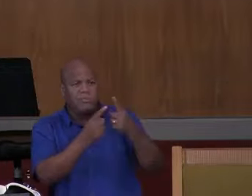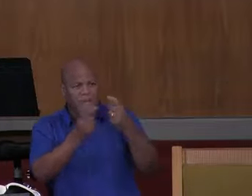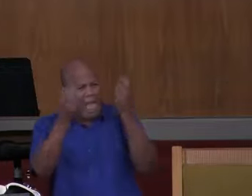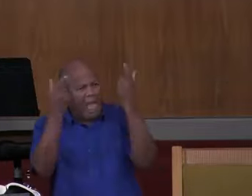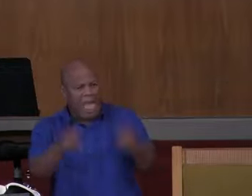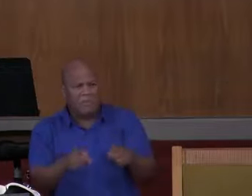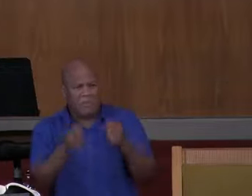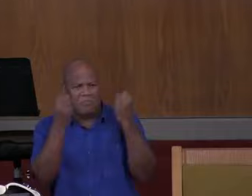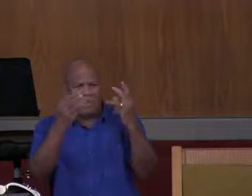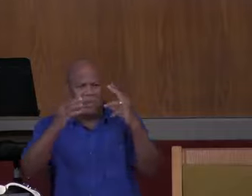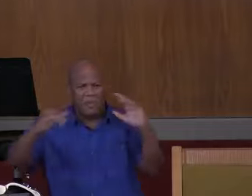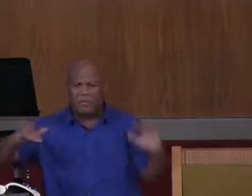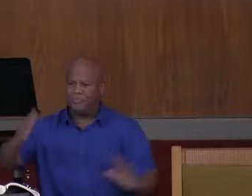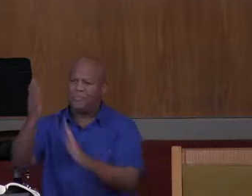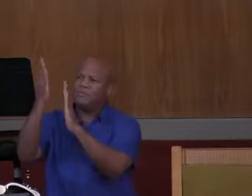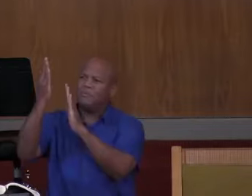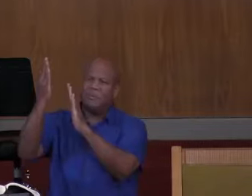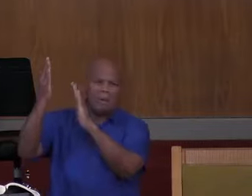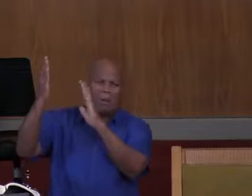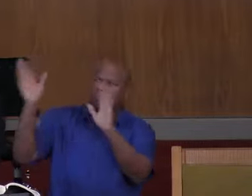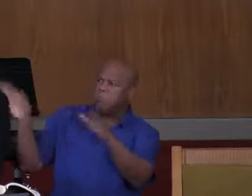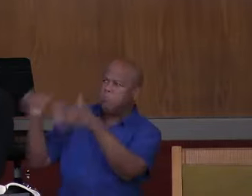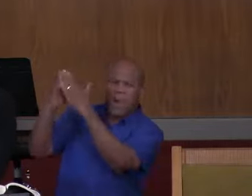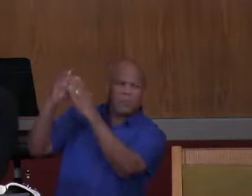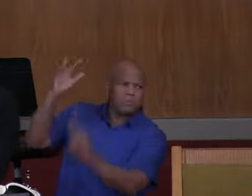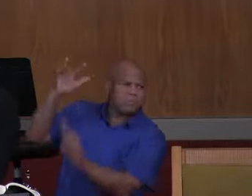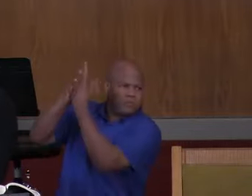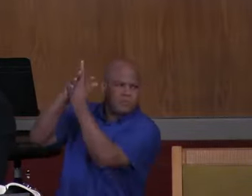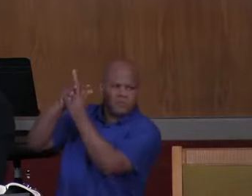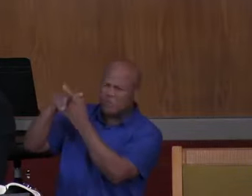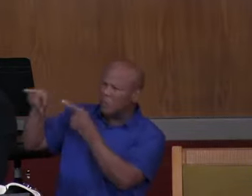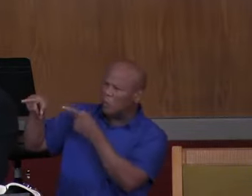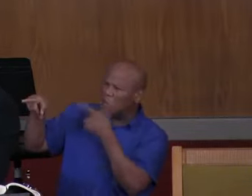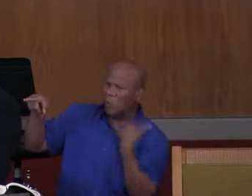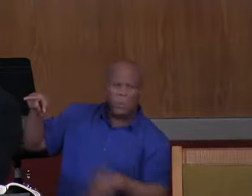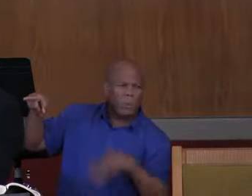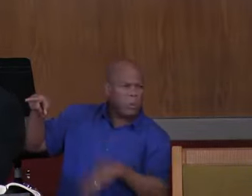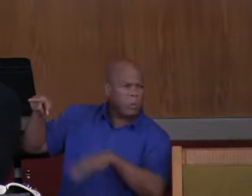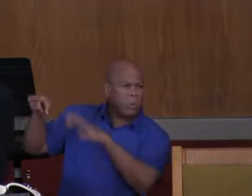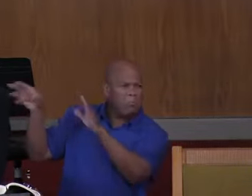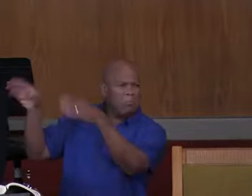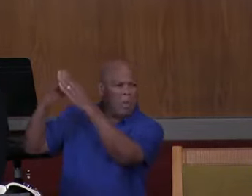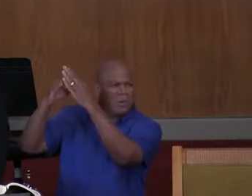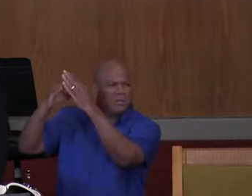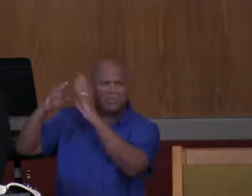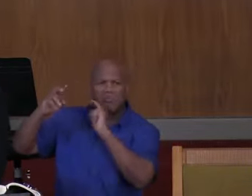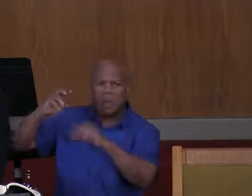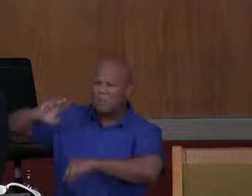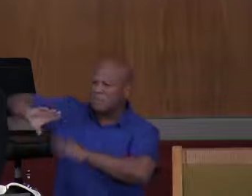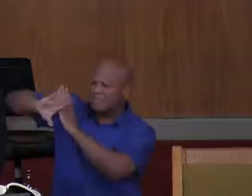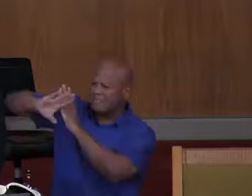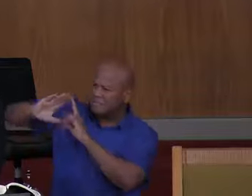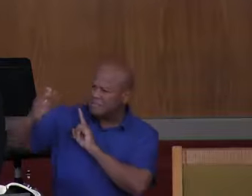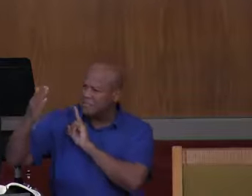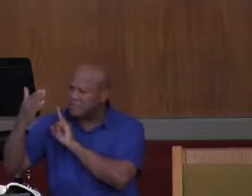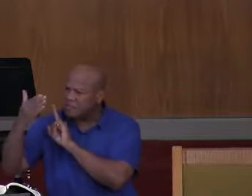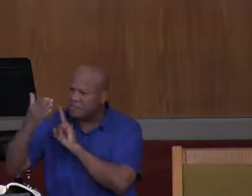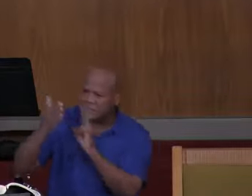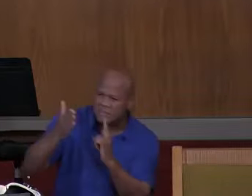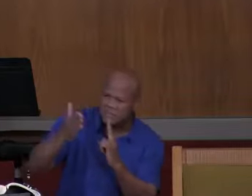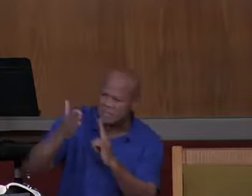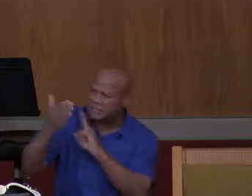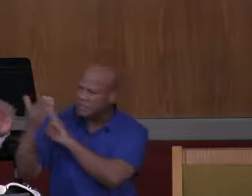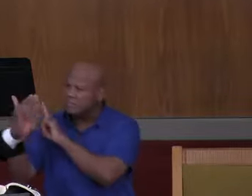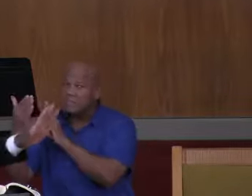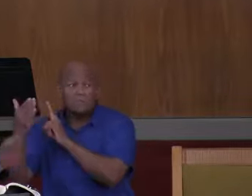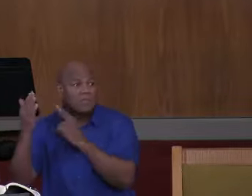stories. Amen? It's something about mountains. They speak of obstacles. And even